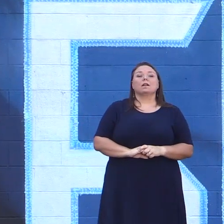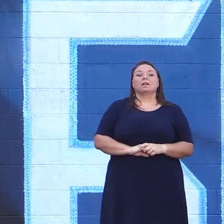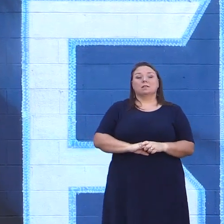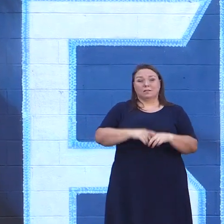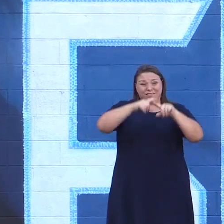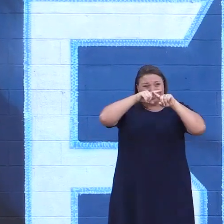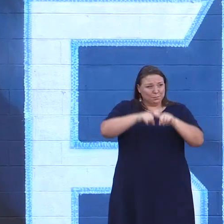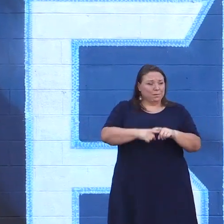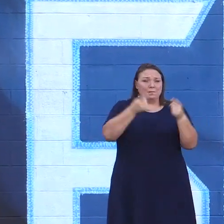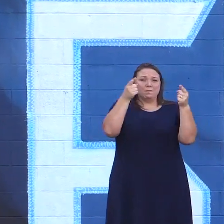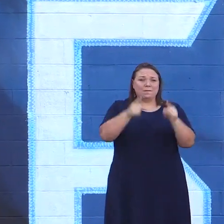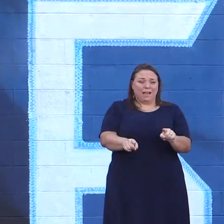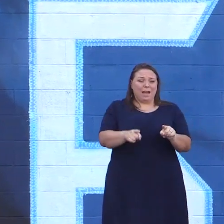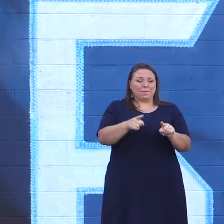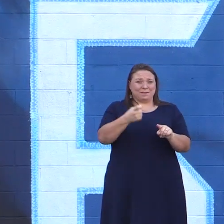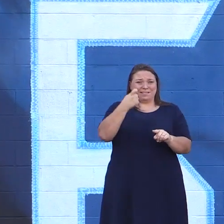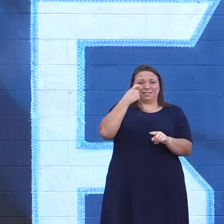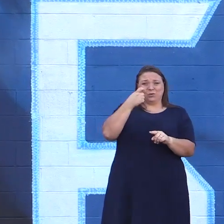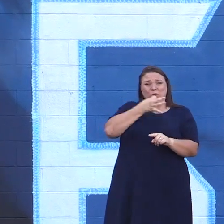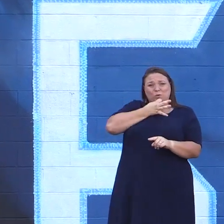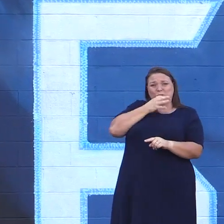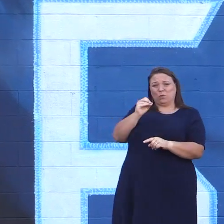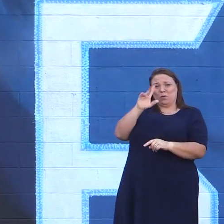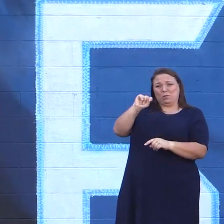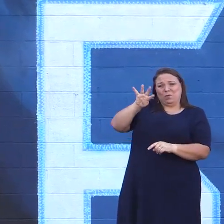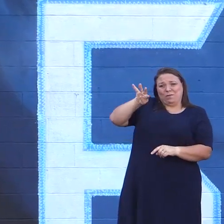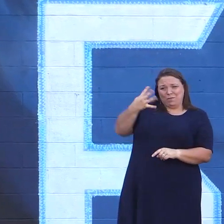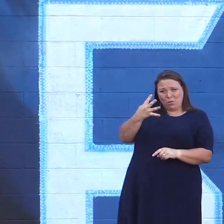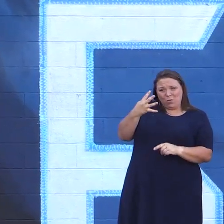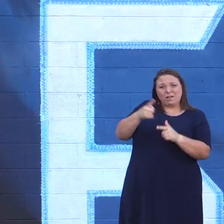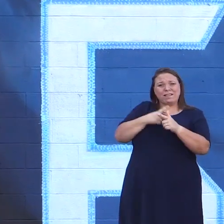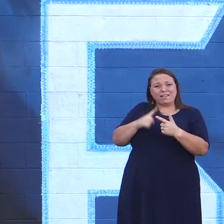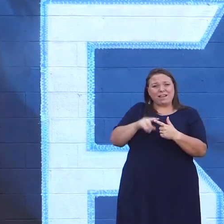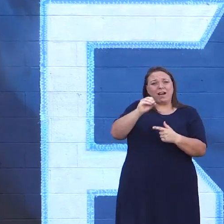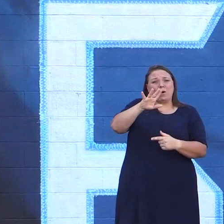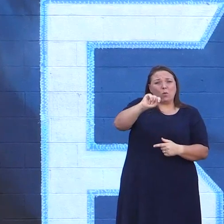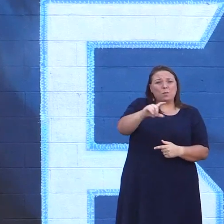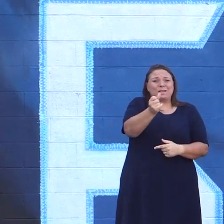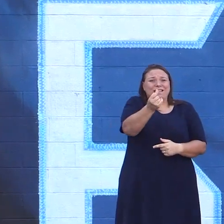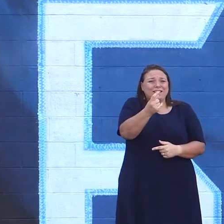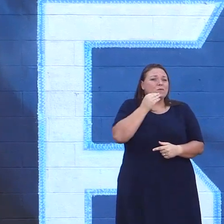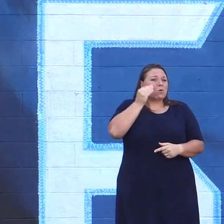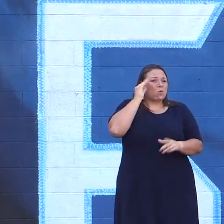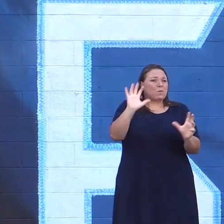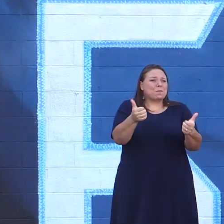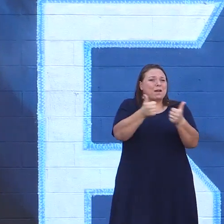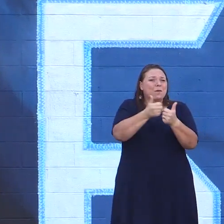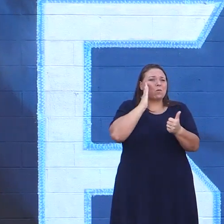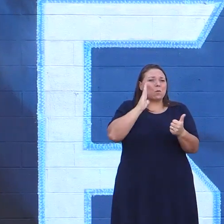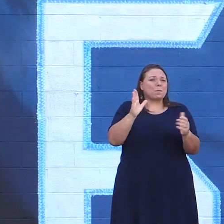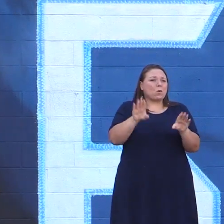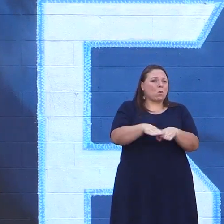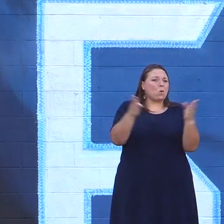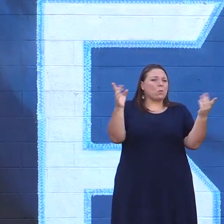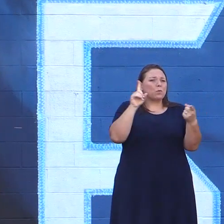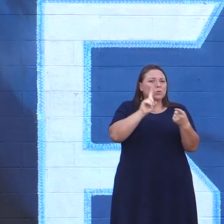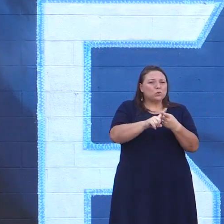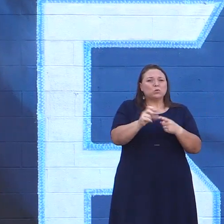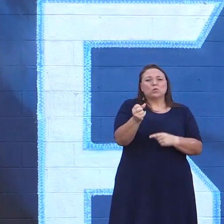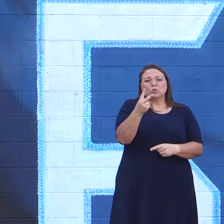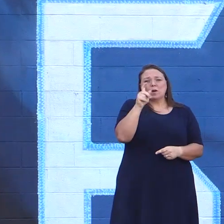of these safety protocols on October the 4th, the October 11th home game will be open to in-person spectators